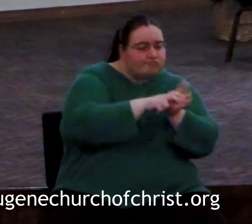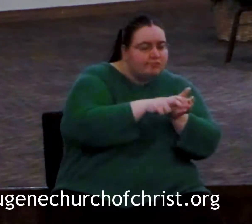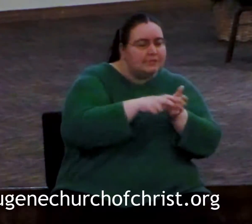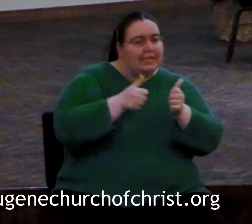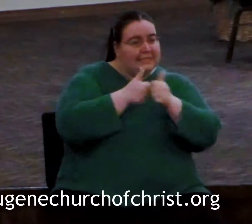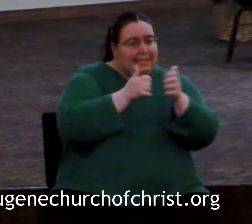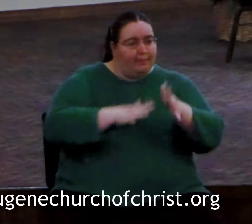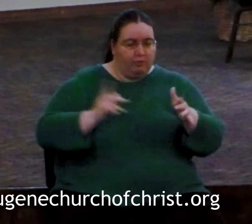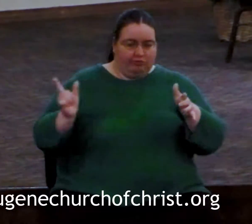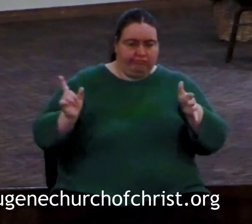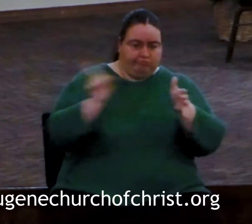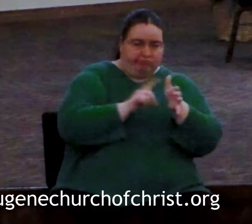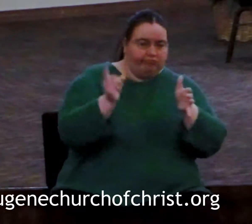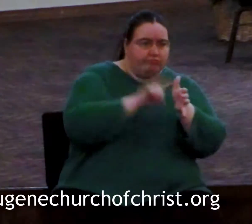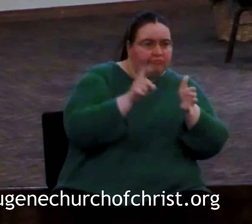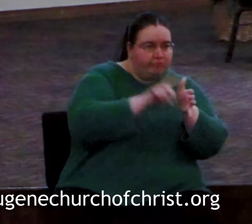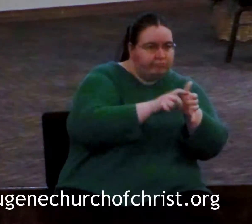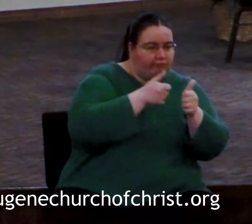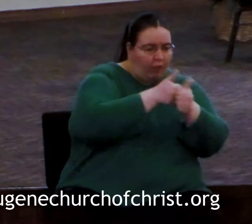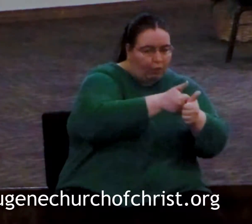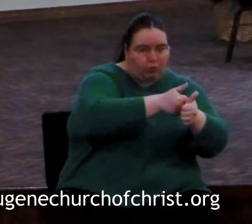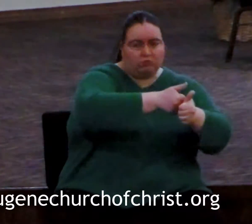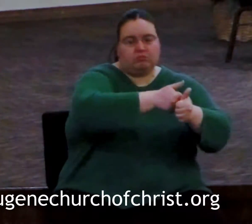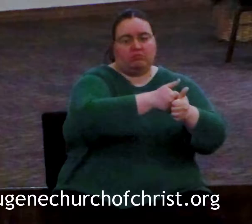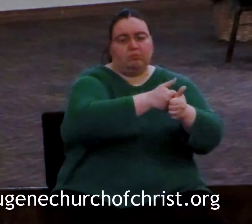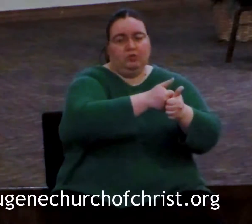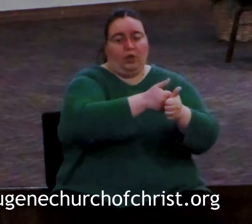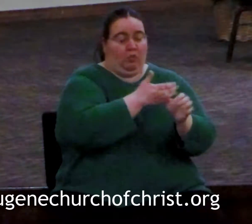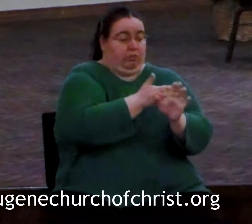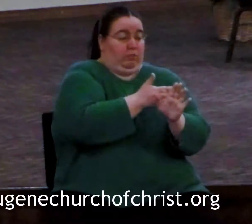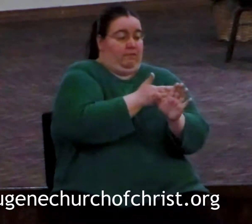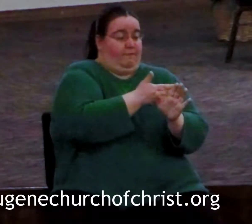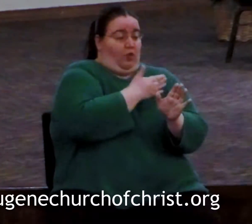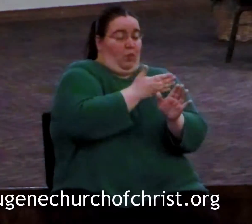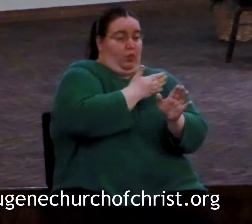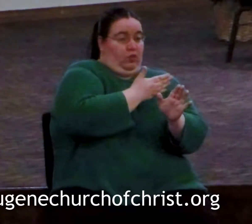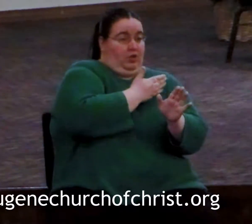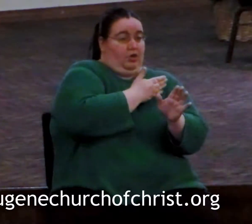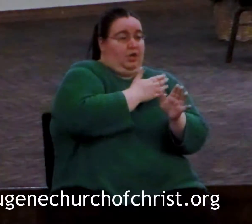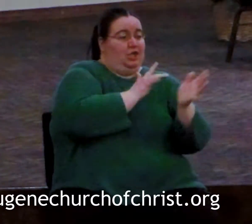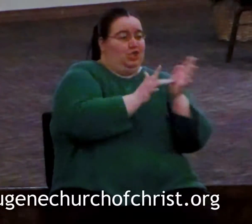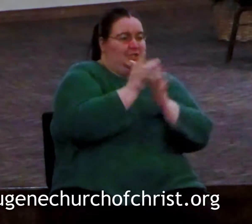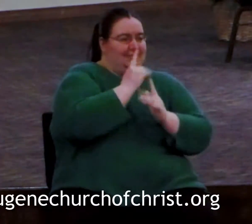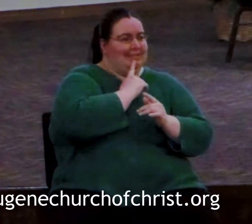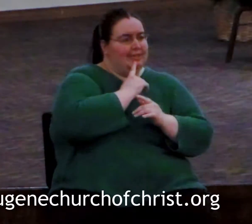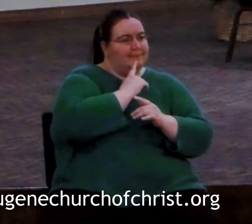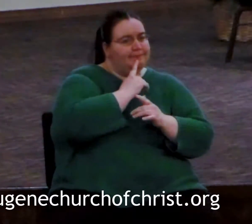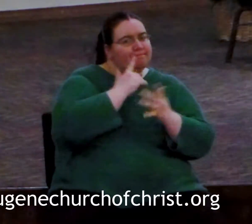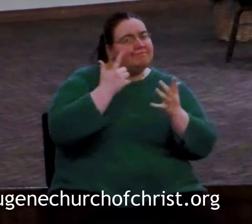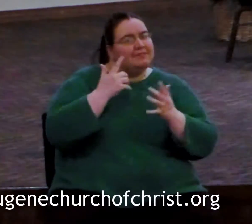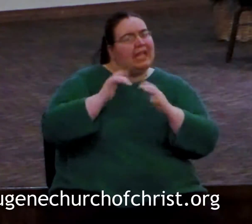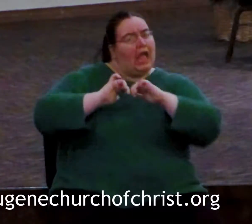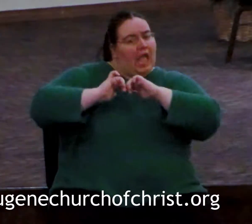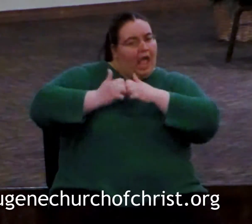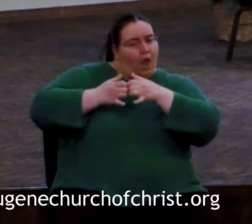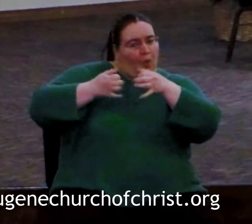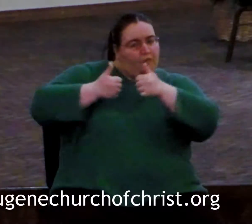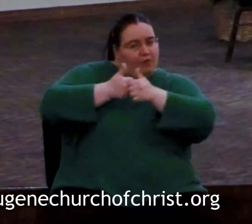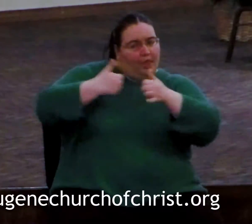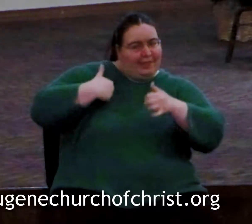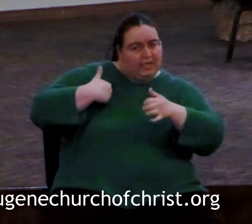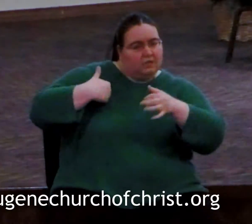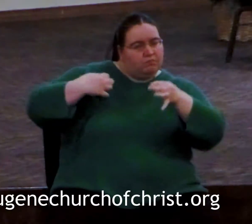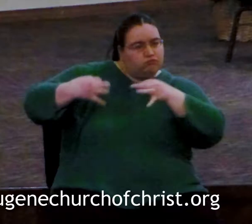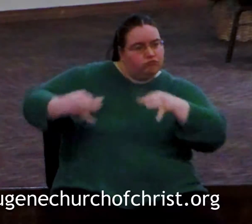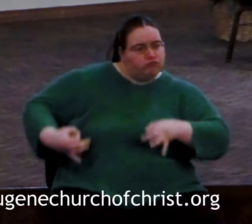disciples followed him. And again, we've just finished this part earlier on that we're not going to look at where he has said, this is how I want you to follow. And